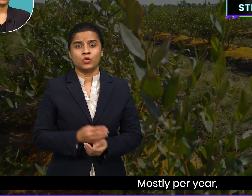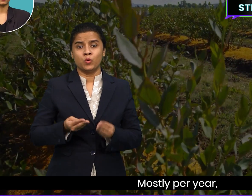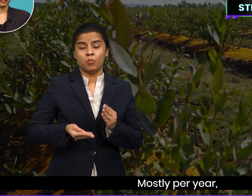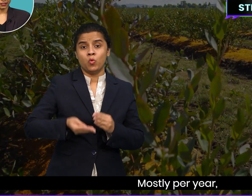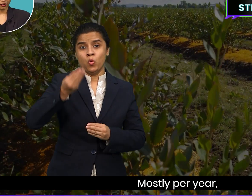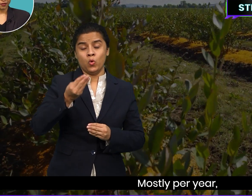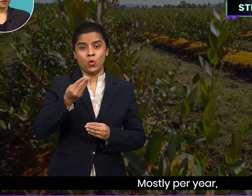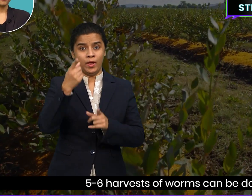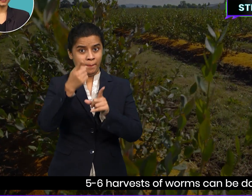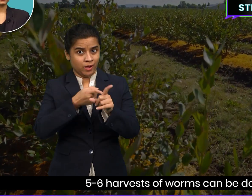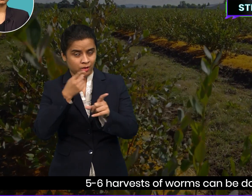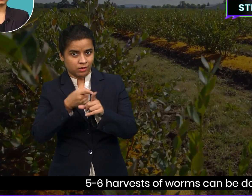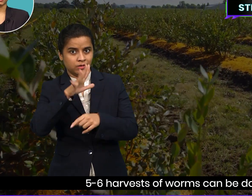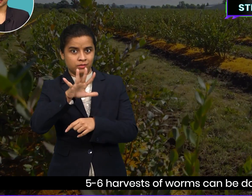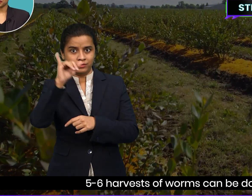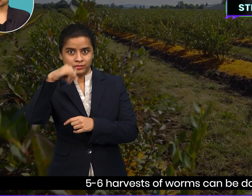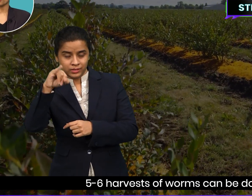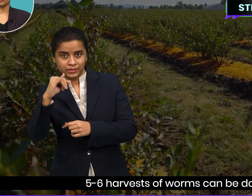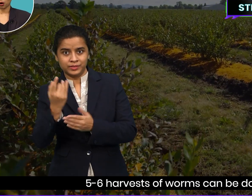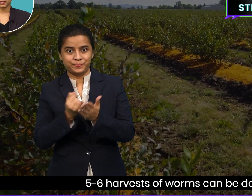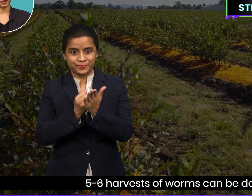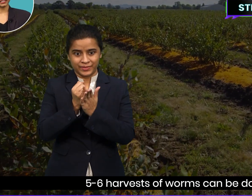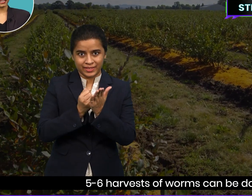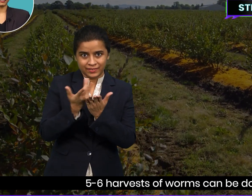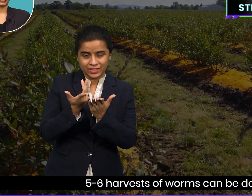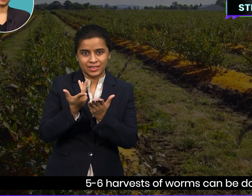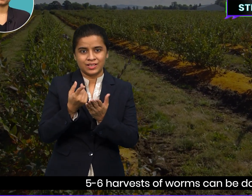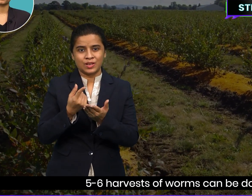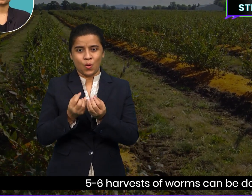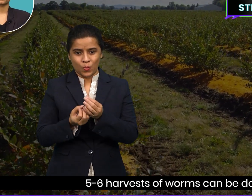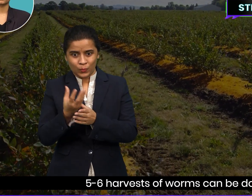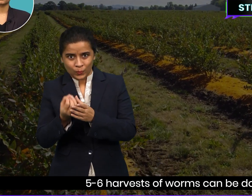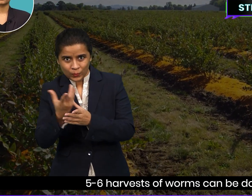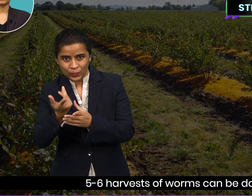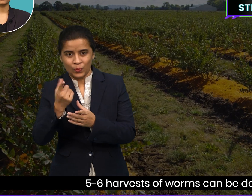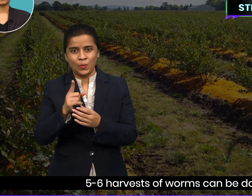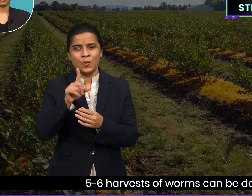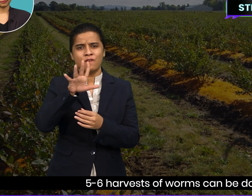Mostly per year, 5 to 6 harvests of worms can be done.